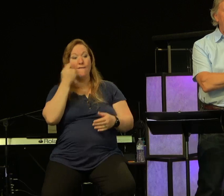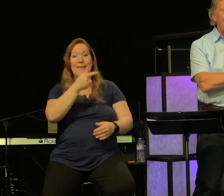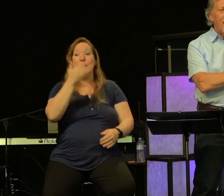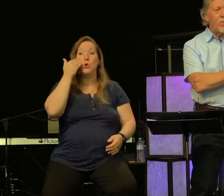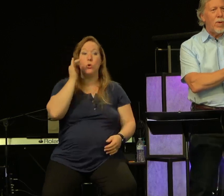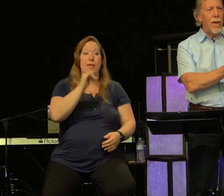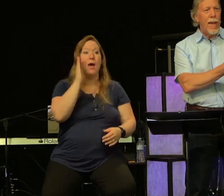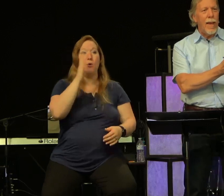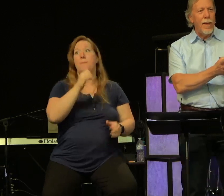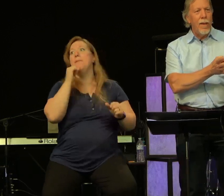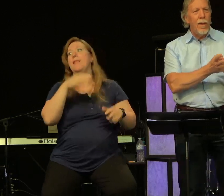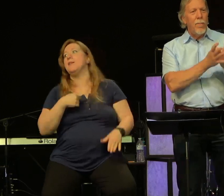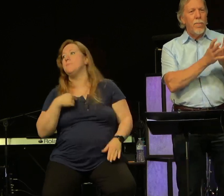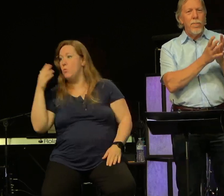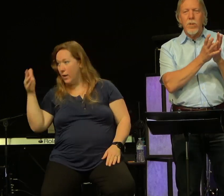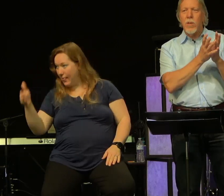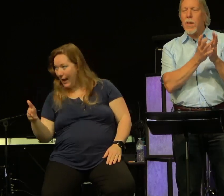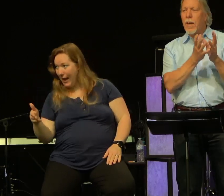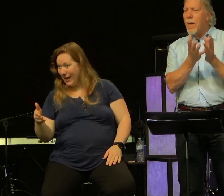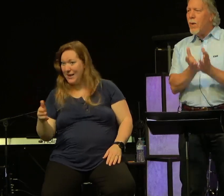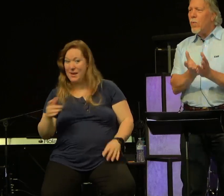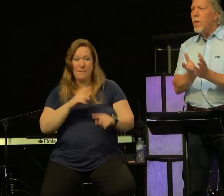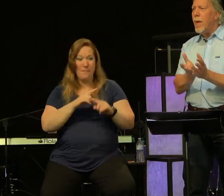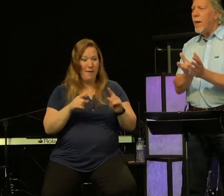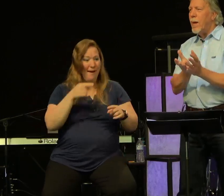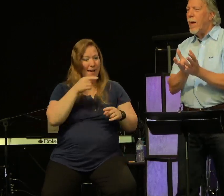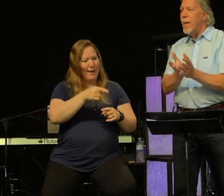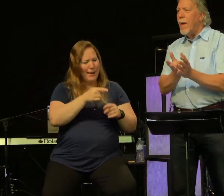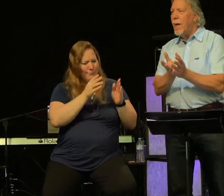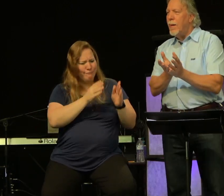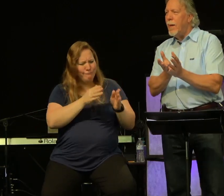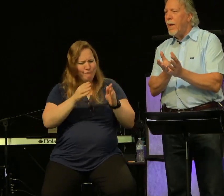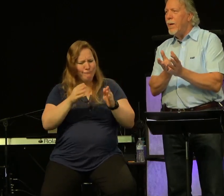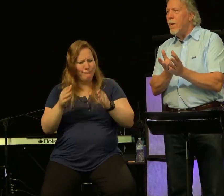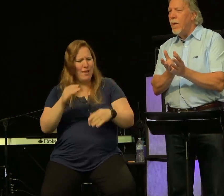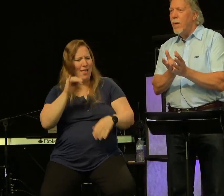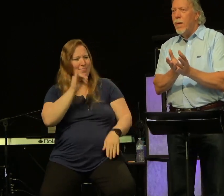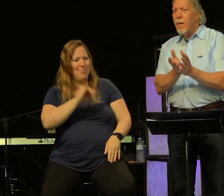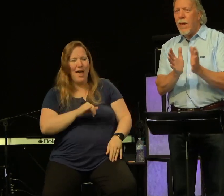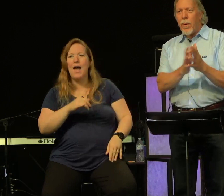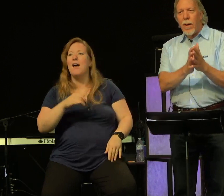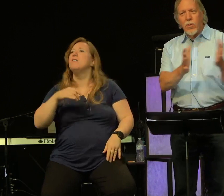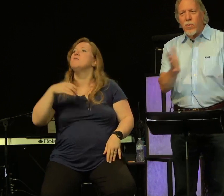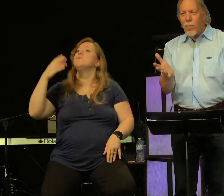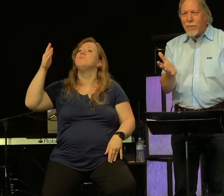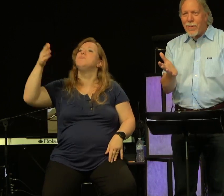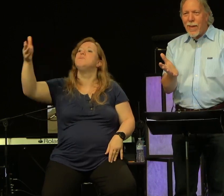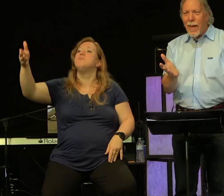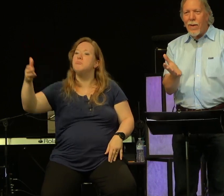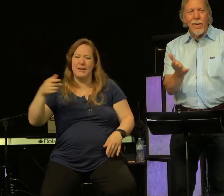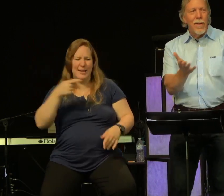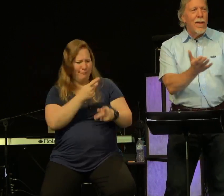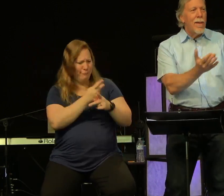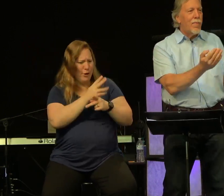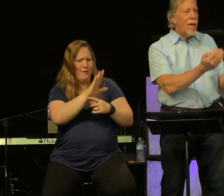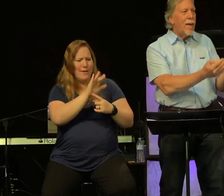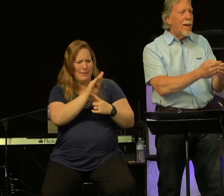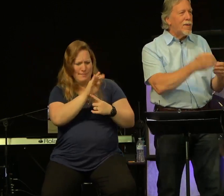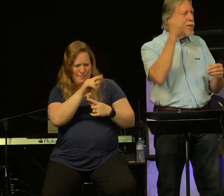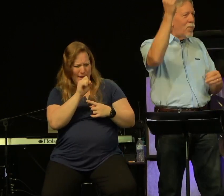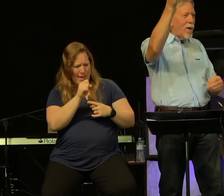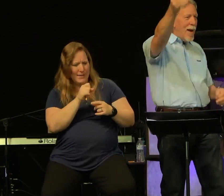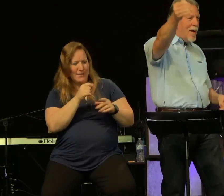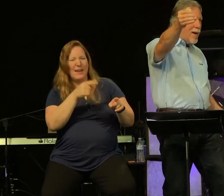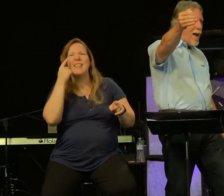me like it did one day. Just a little thing like that that he did. Keeping those drill bits together. Thinking